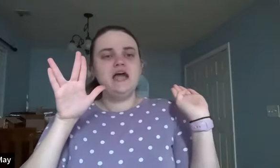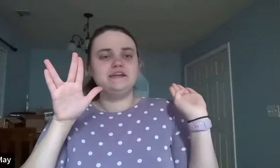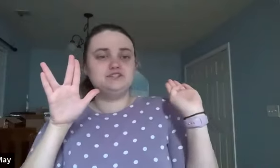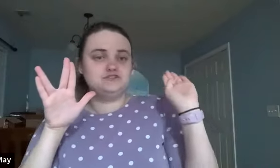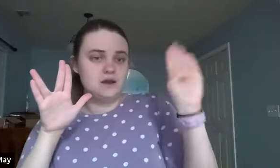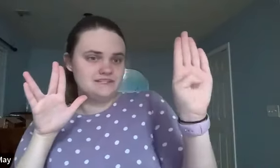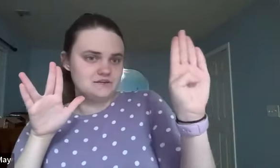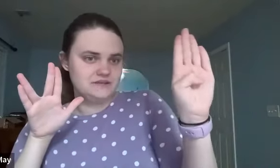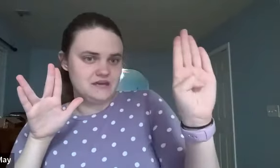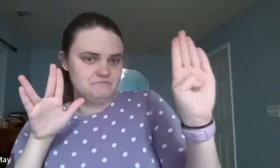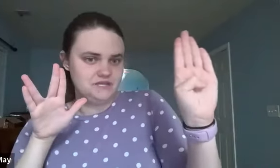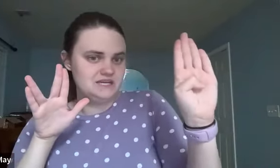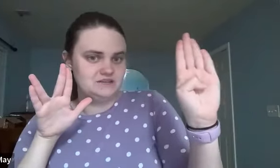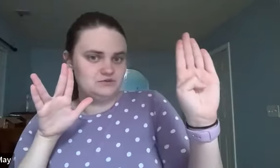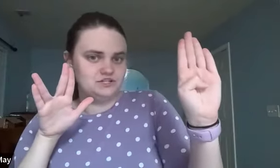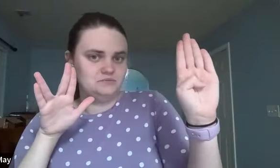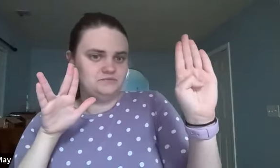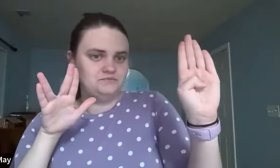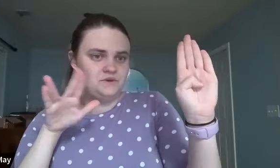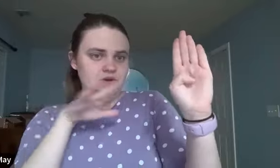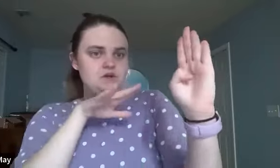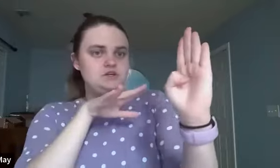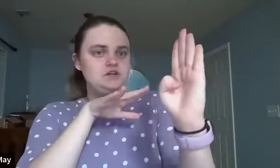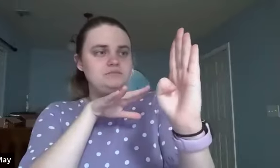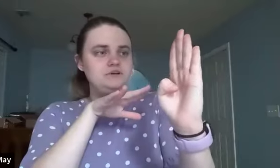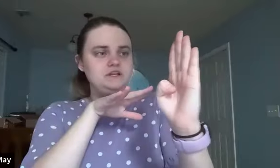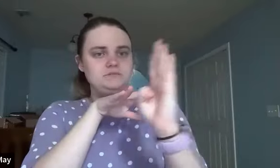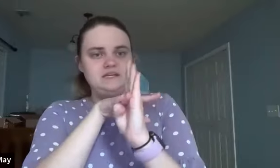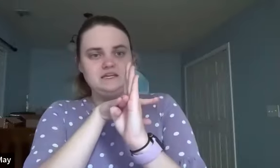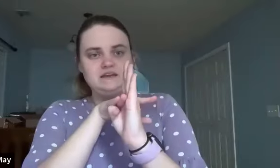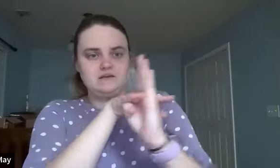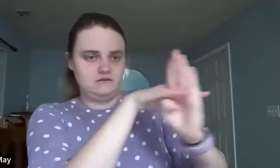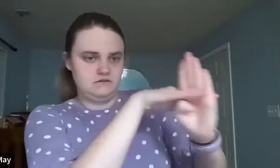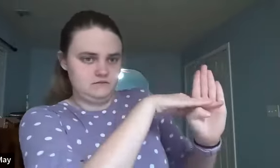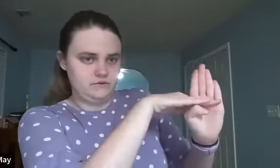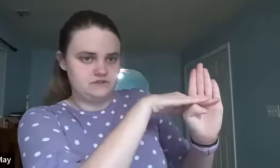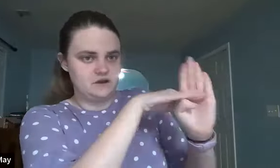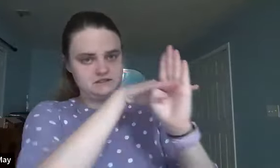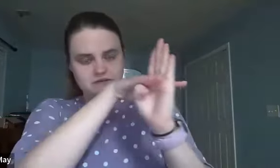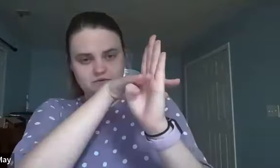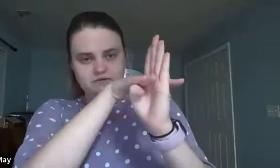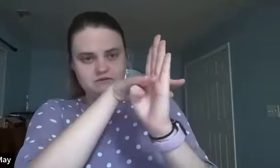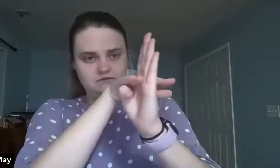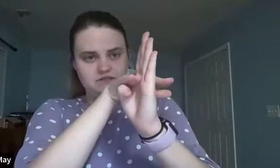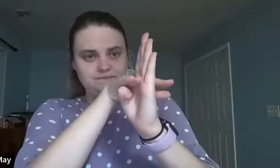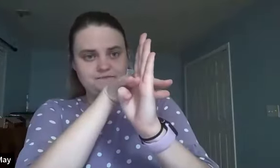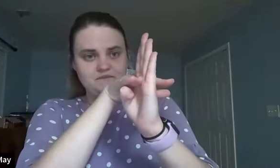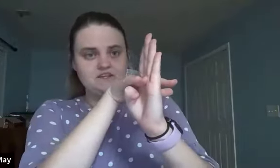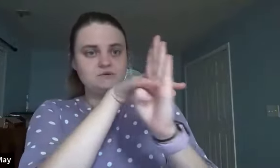And your dominant's going to be in that B sort of shape. You're going to put your B where the Spock symbol spreads. So it's